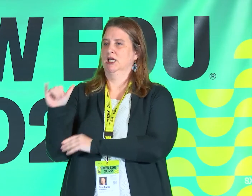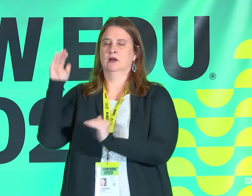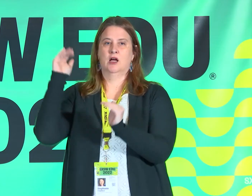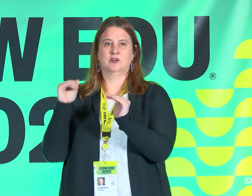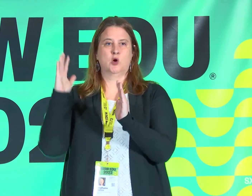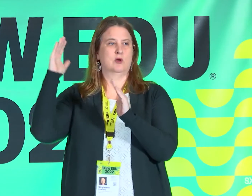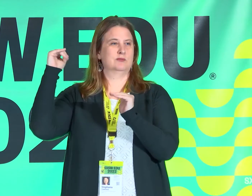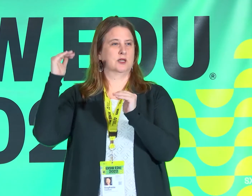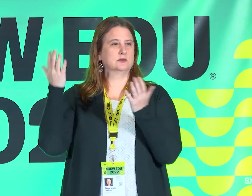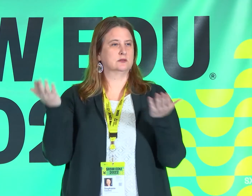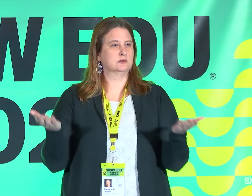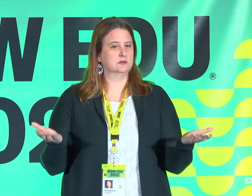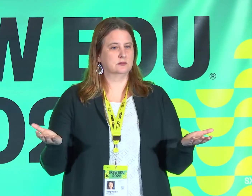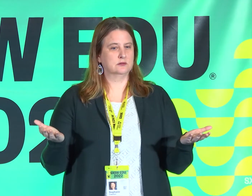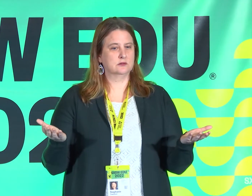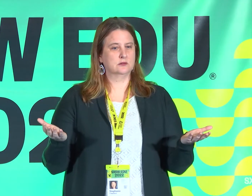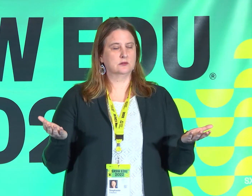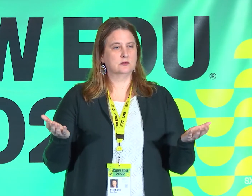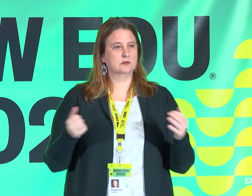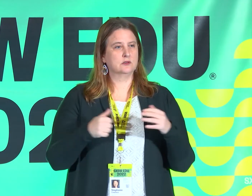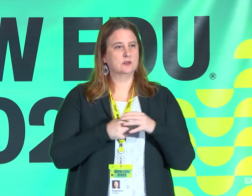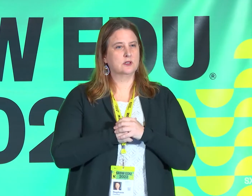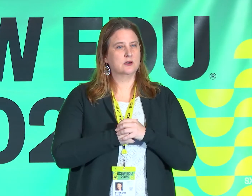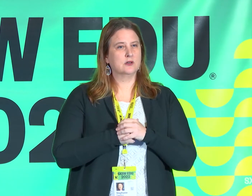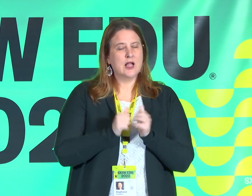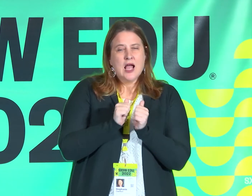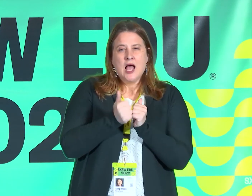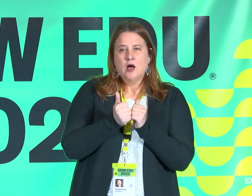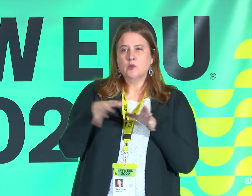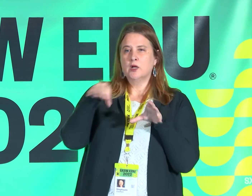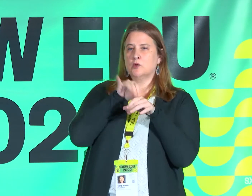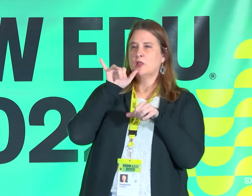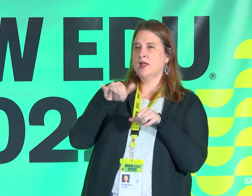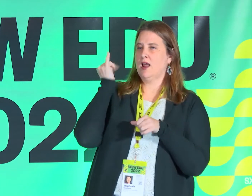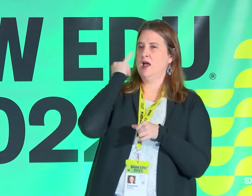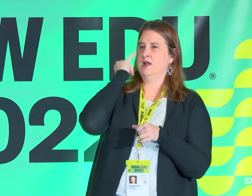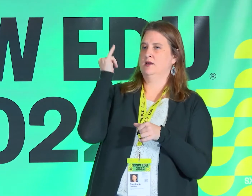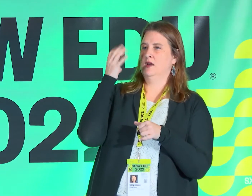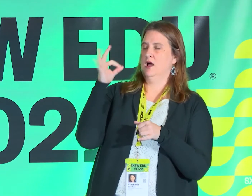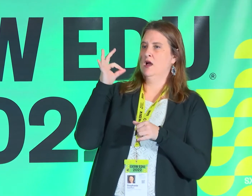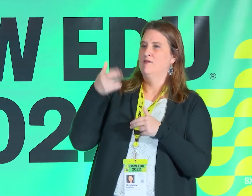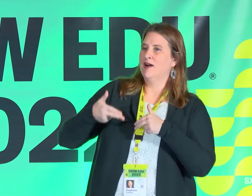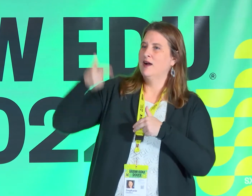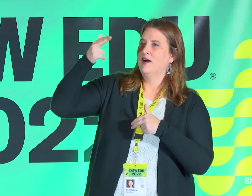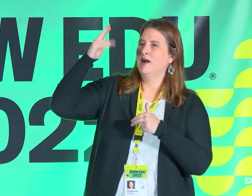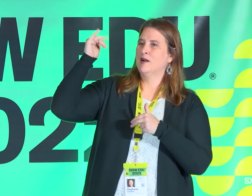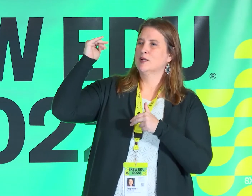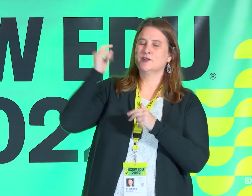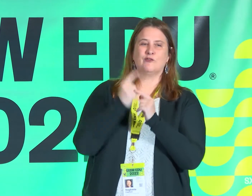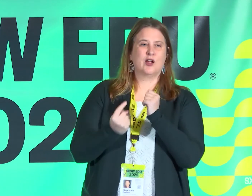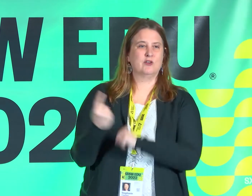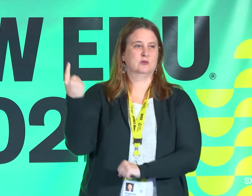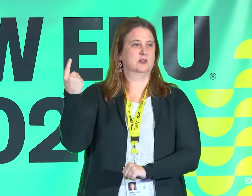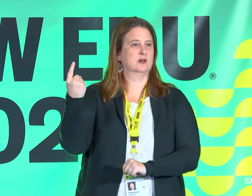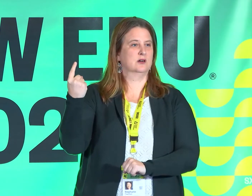And in regard to the tyranny of low expectation, how do we include that idea, that concept of high